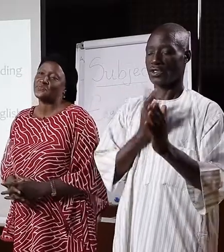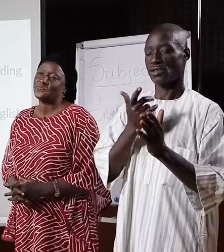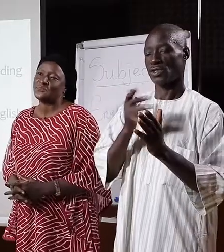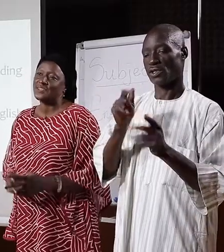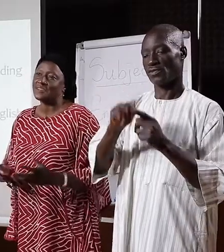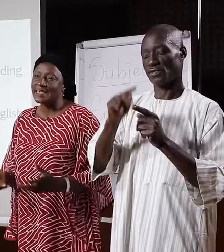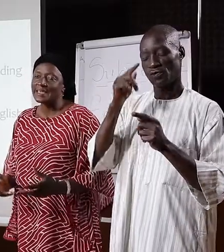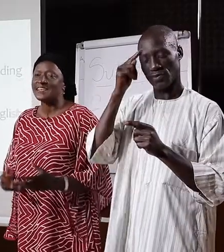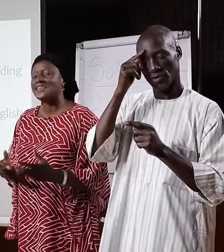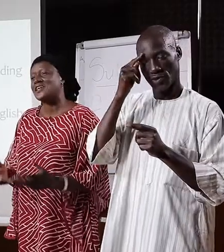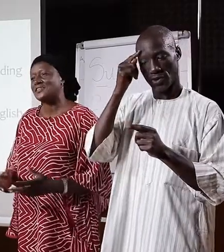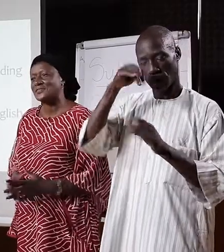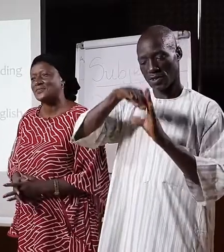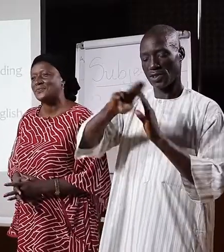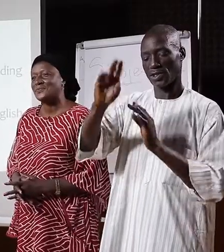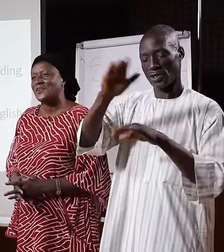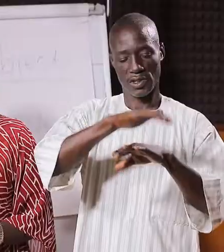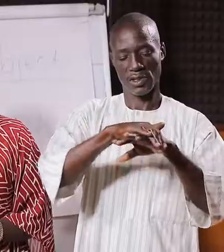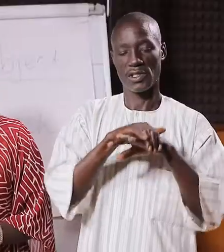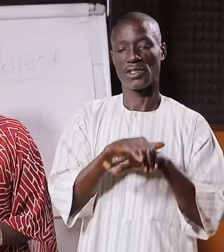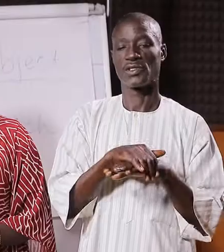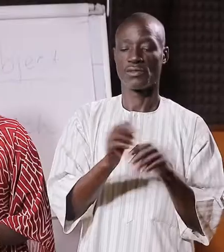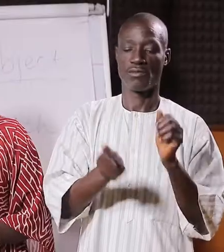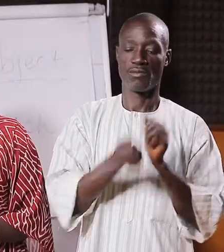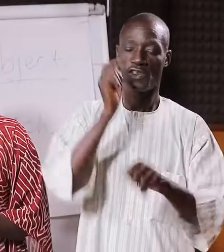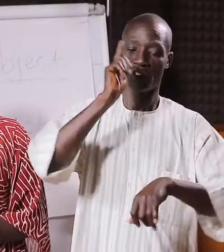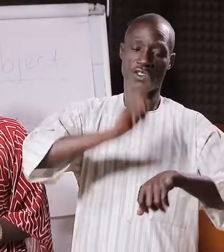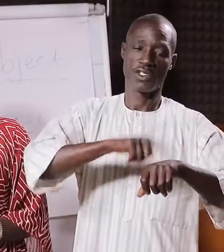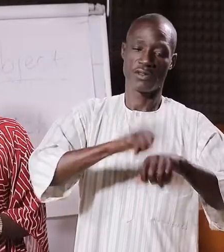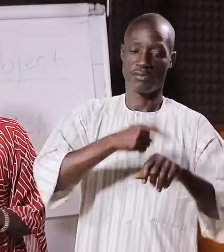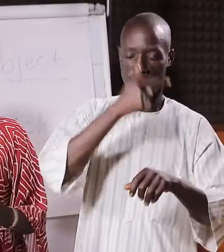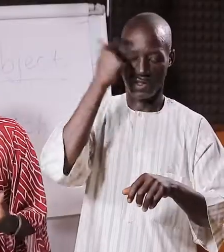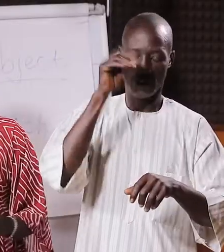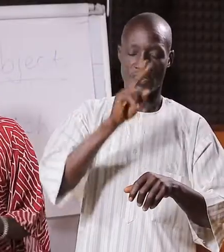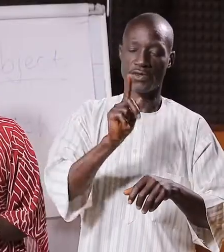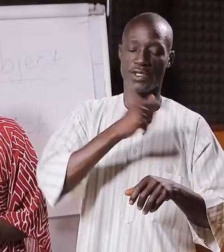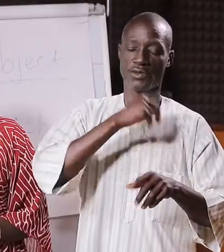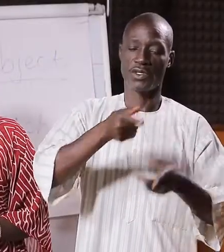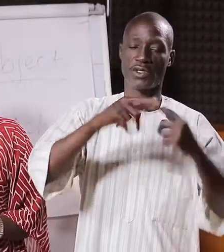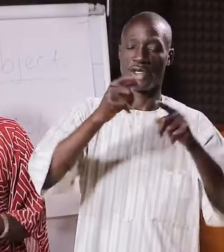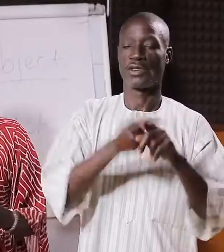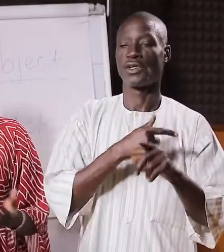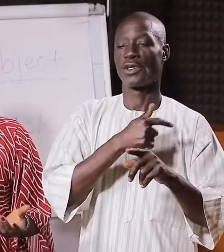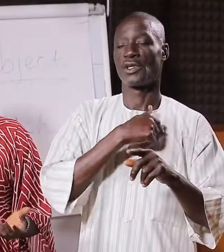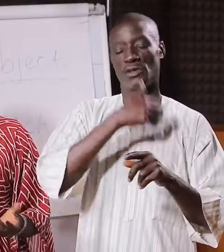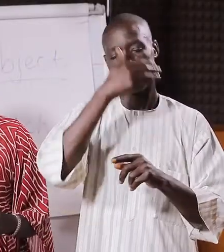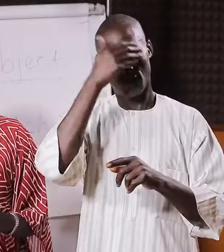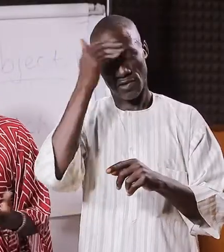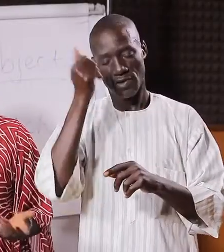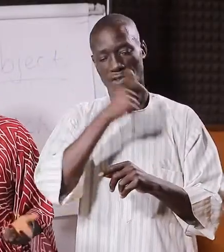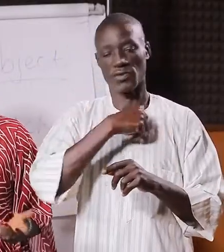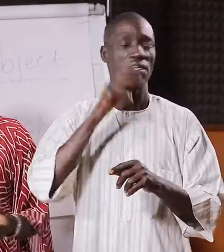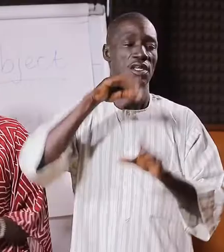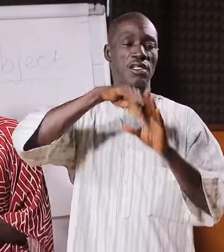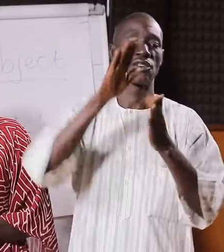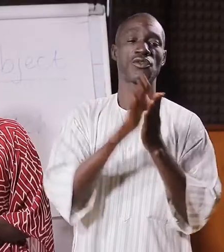English. Think in English. Most times, because of where we are coming from, we forget we are in